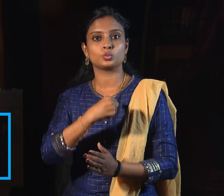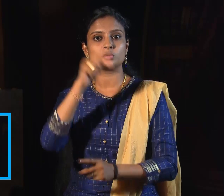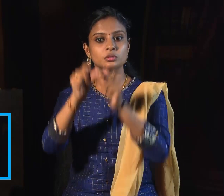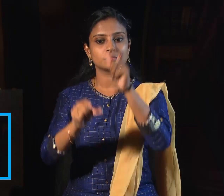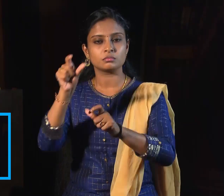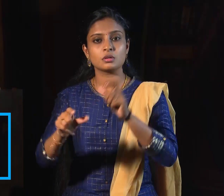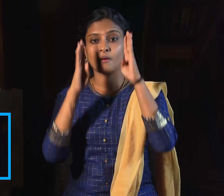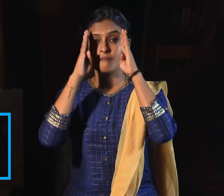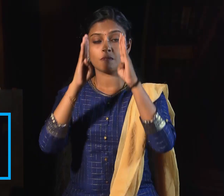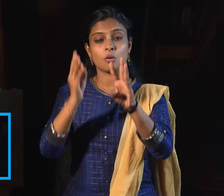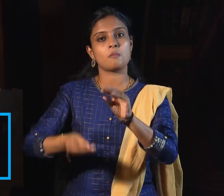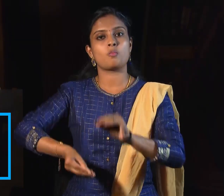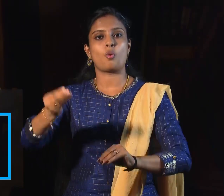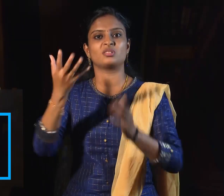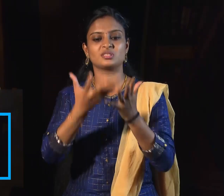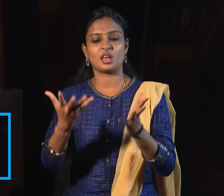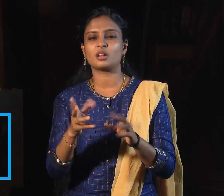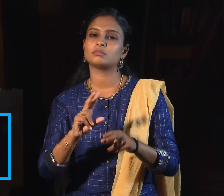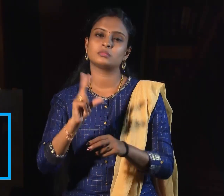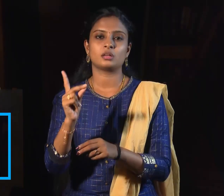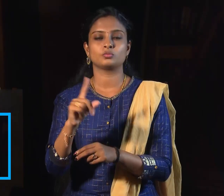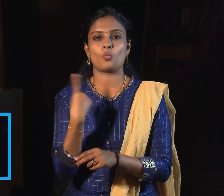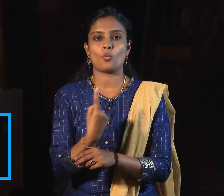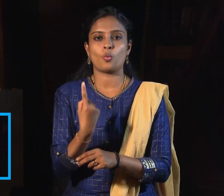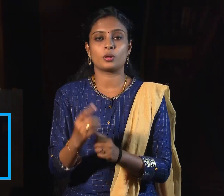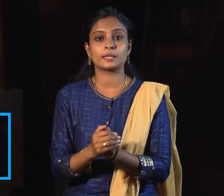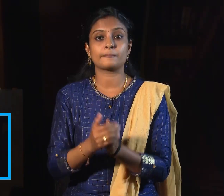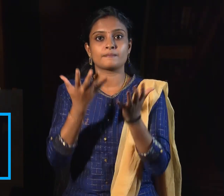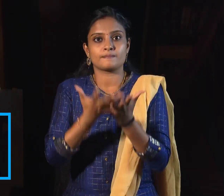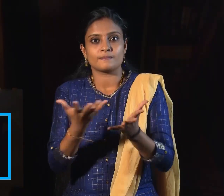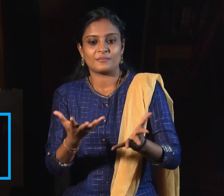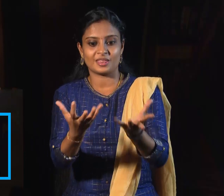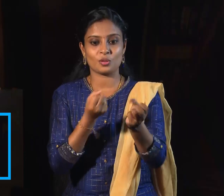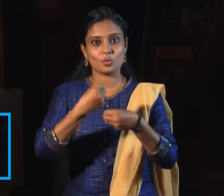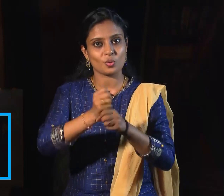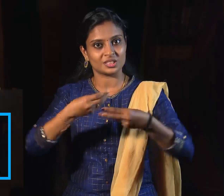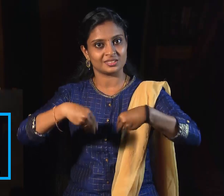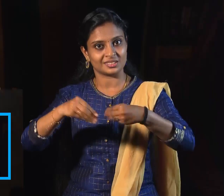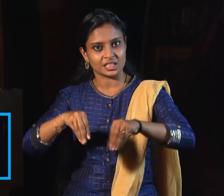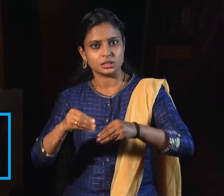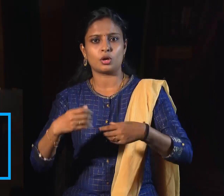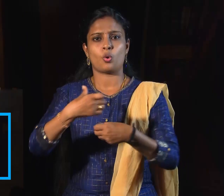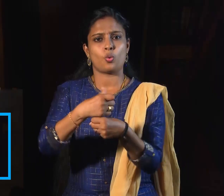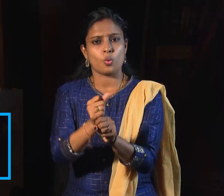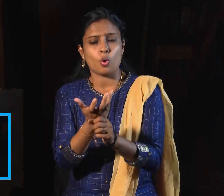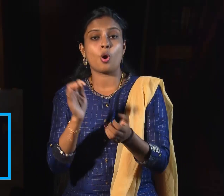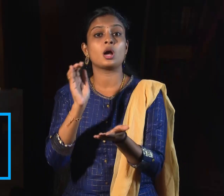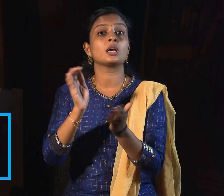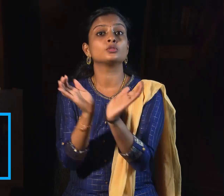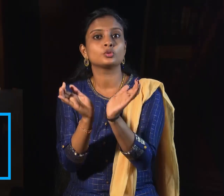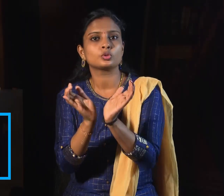first and the product or service next. Trading, manufacturing, insurance,